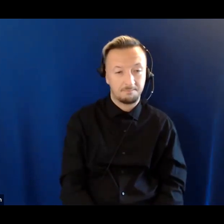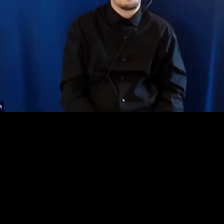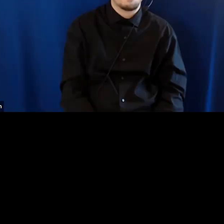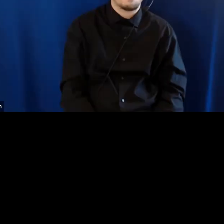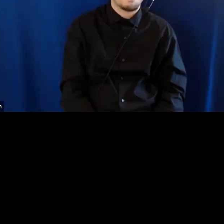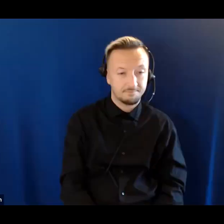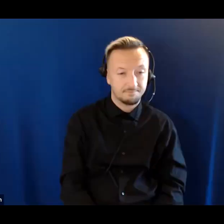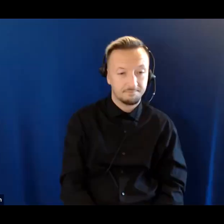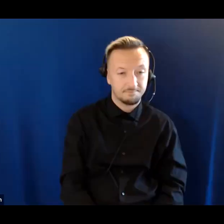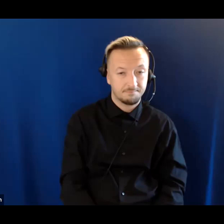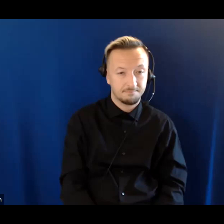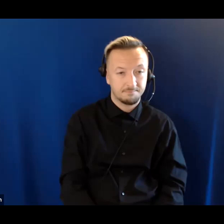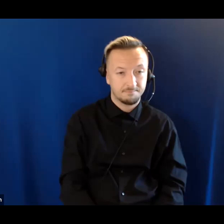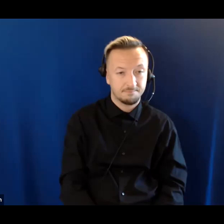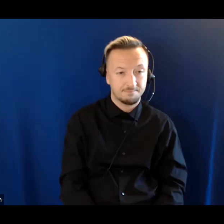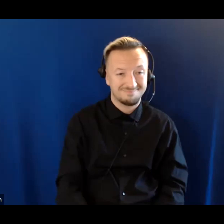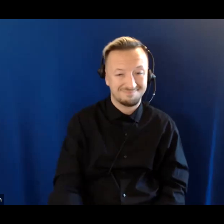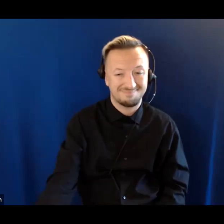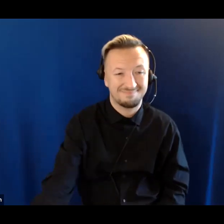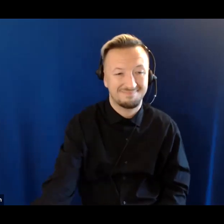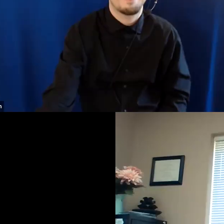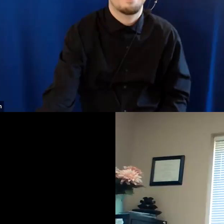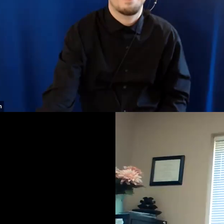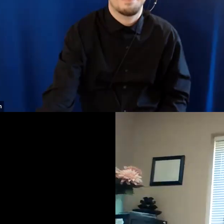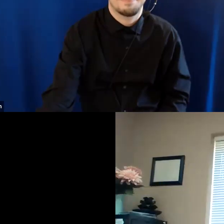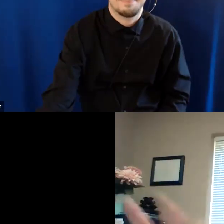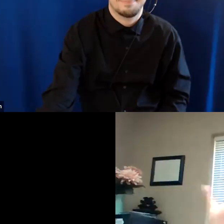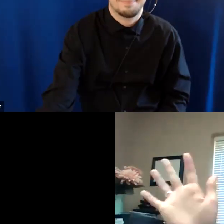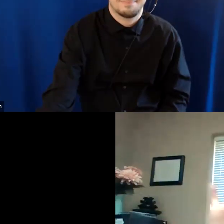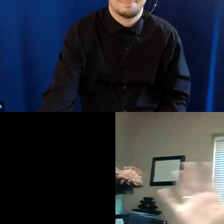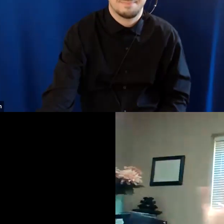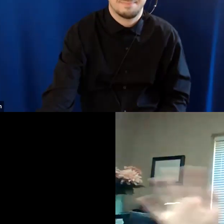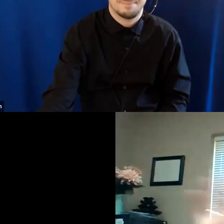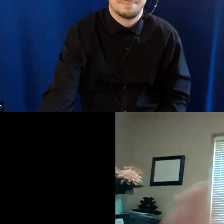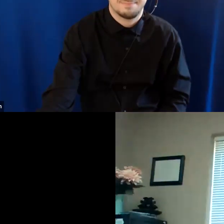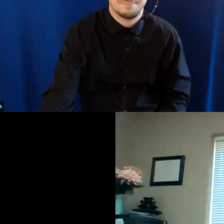Thank you.